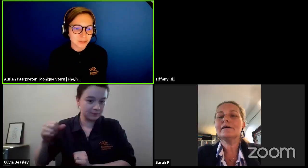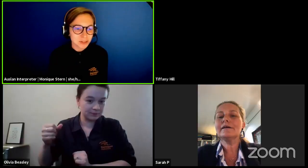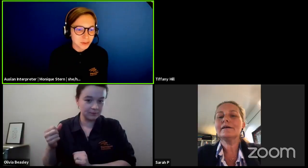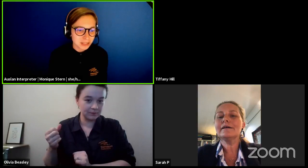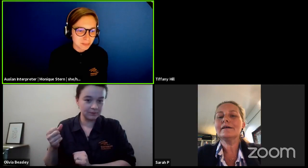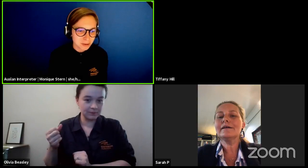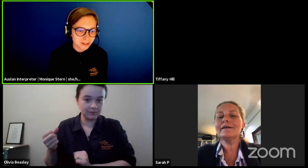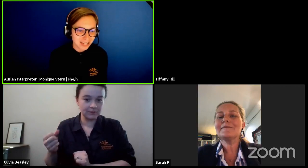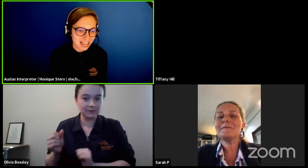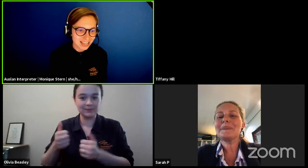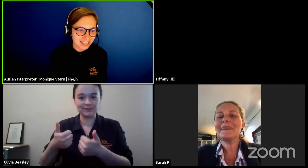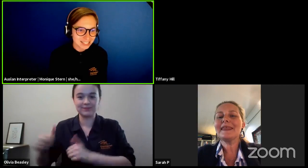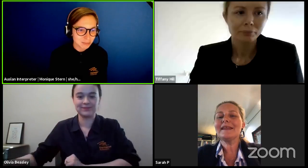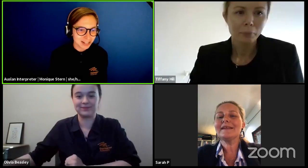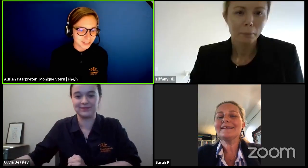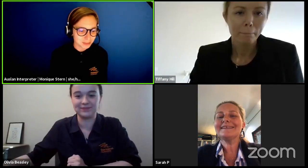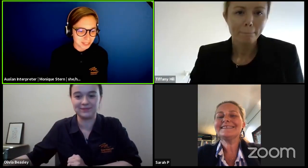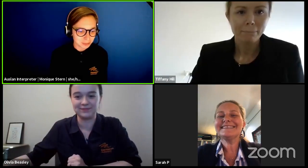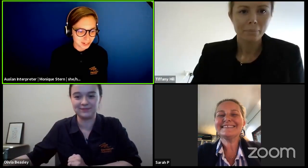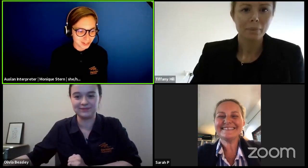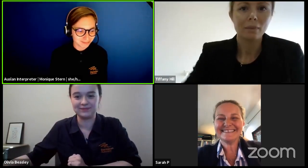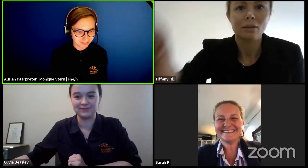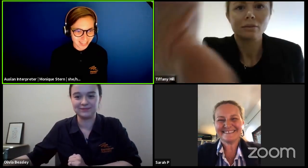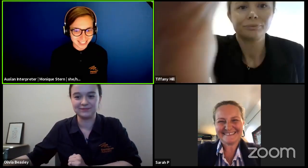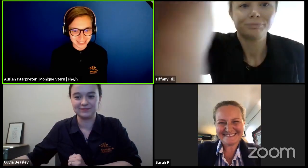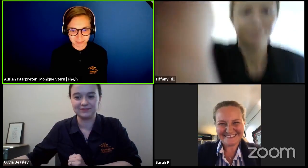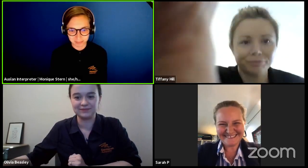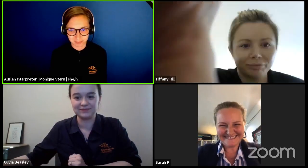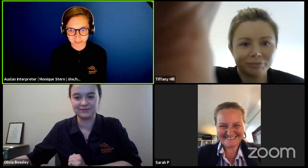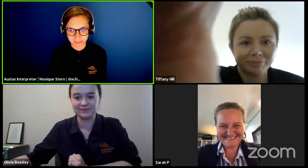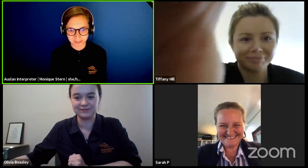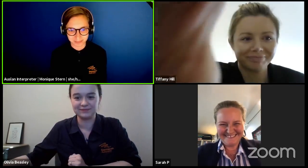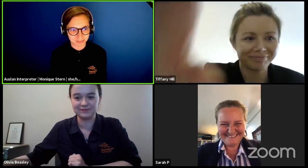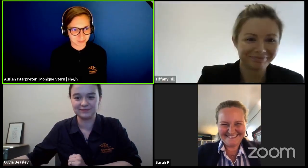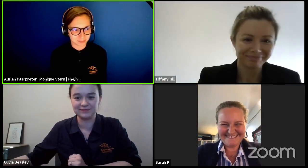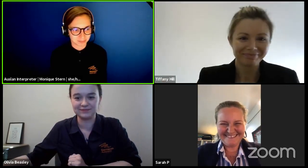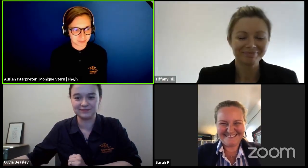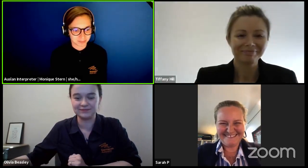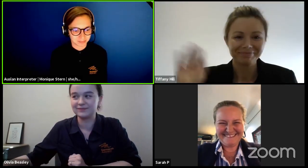That's right. So I'm just calling upon someone else from Expression. Thanks.